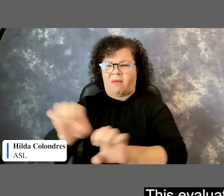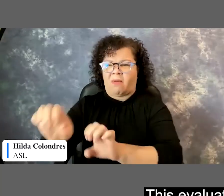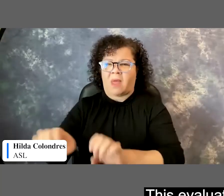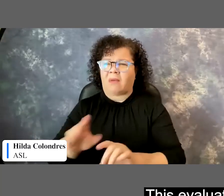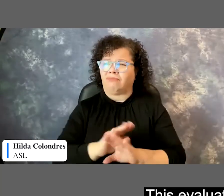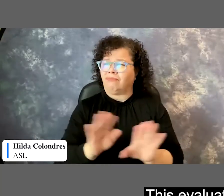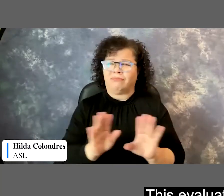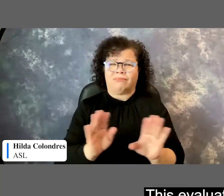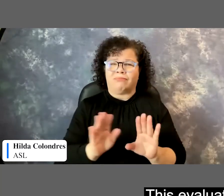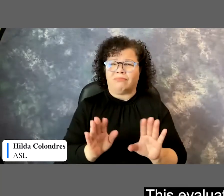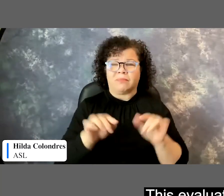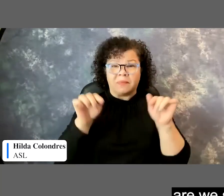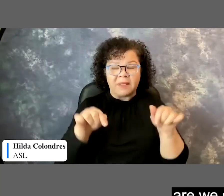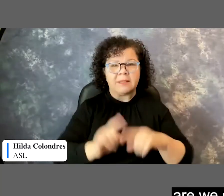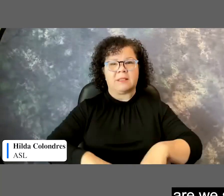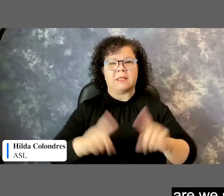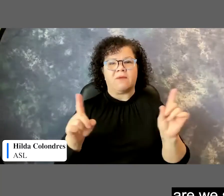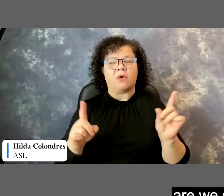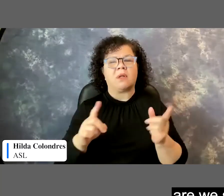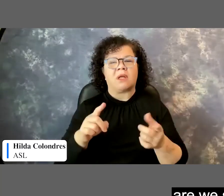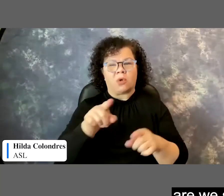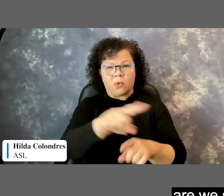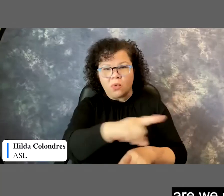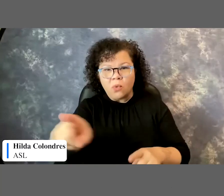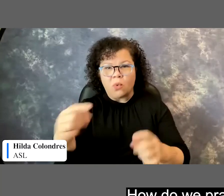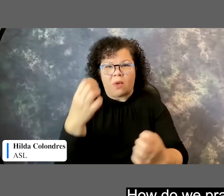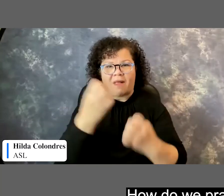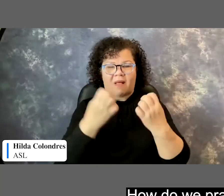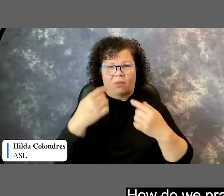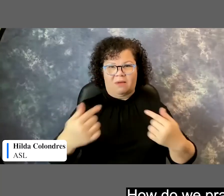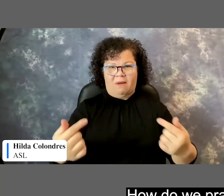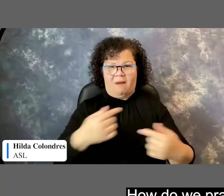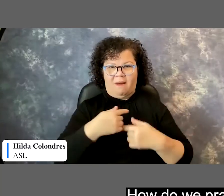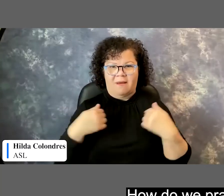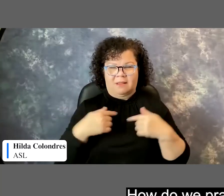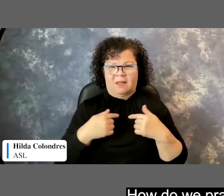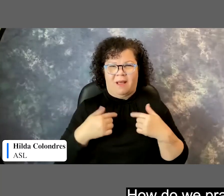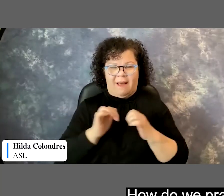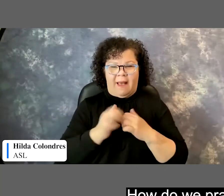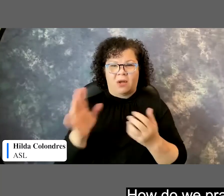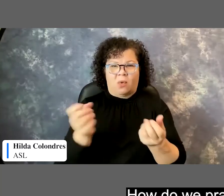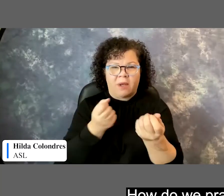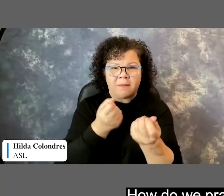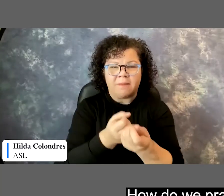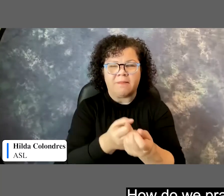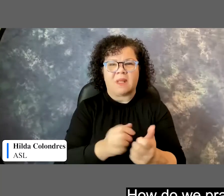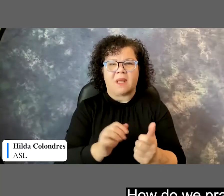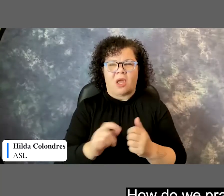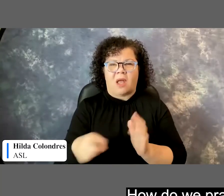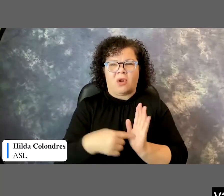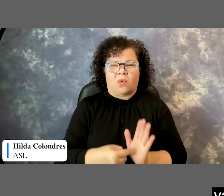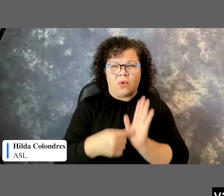This evaluation is of us. How are we showing up? How do we practice our